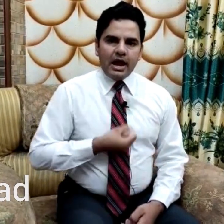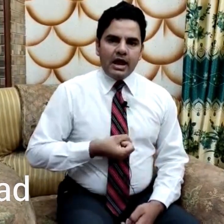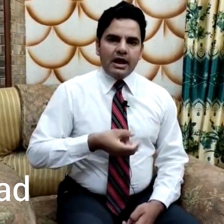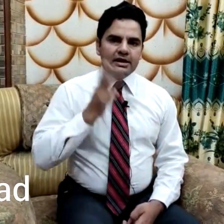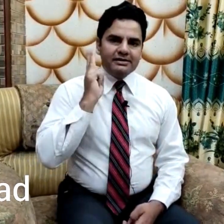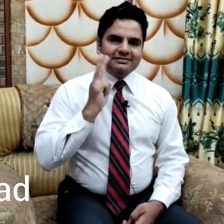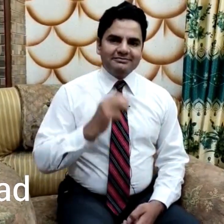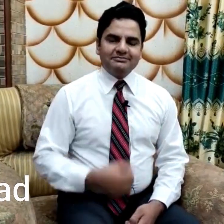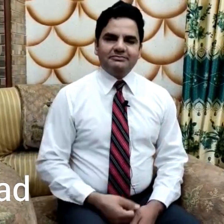had,